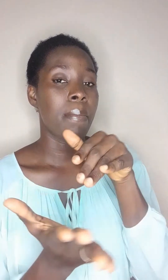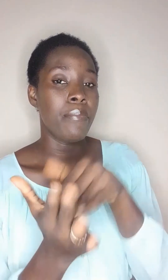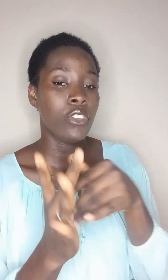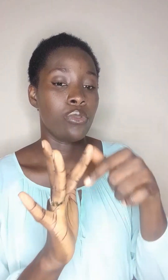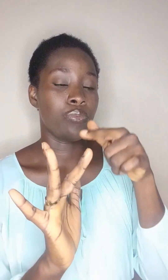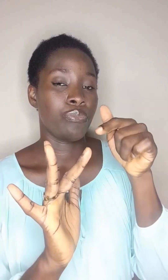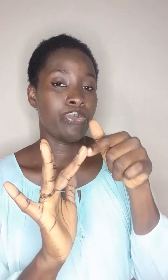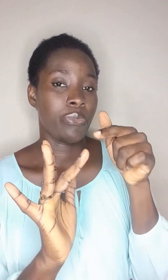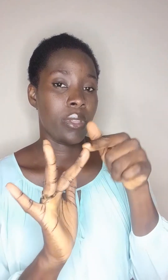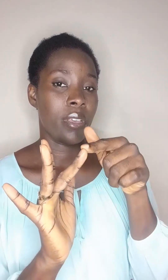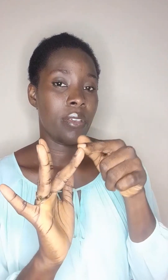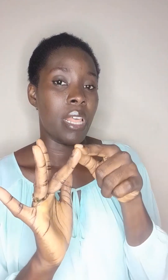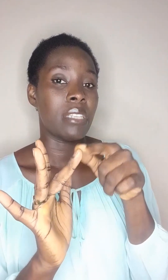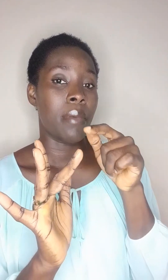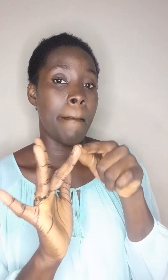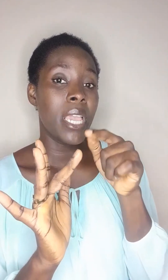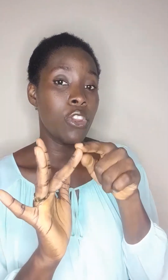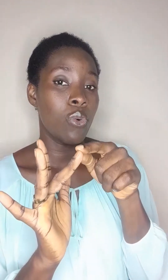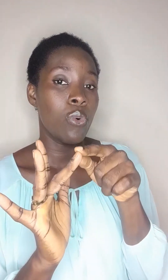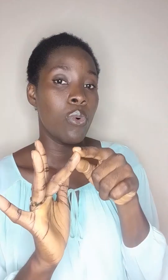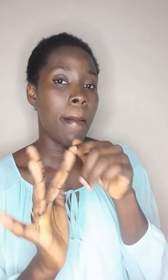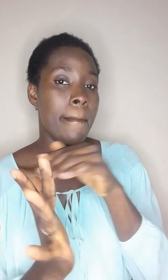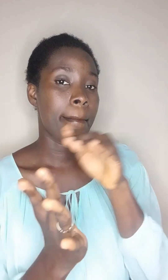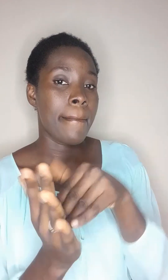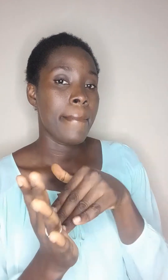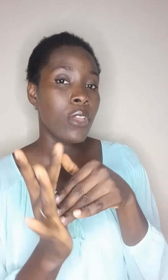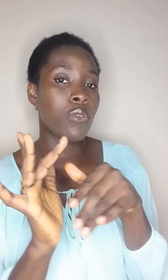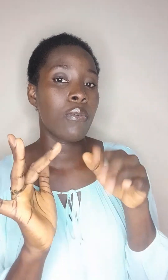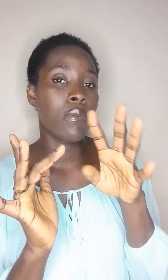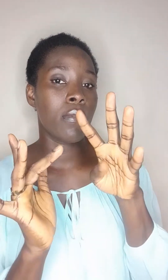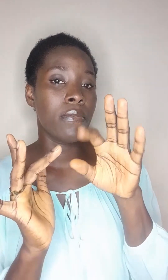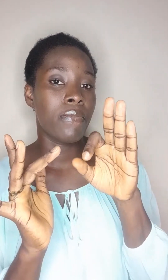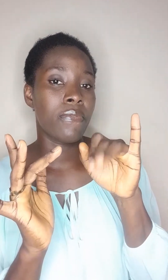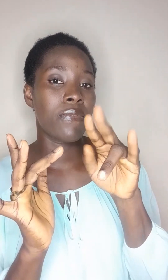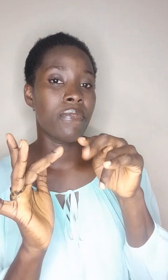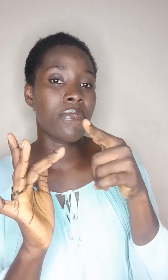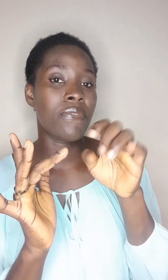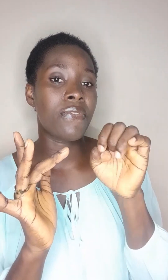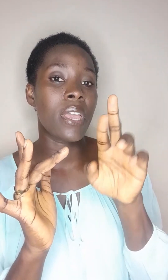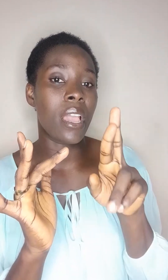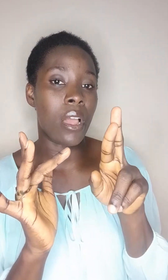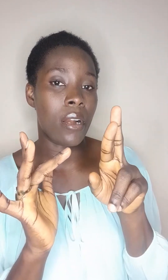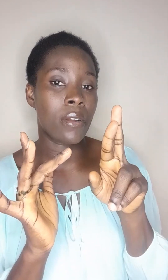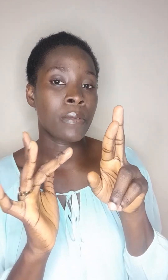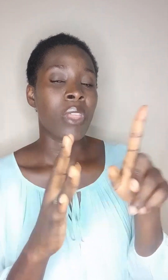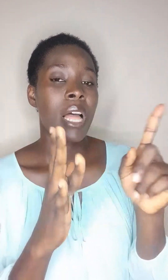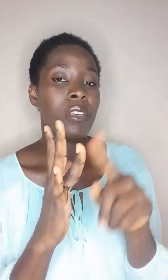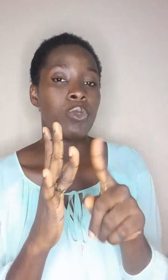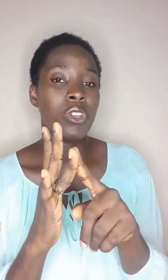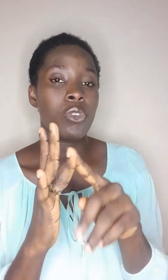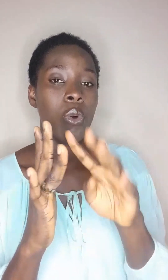middle. That's middle finger. And this one is